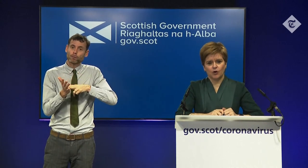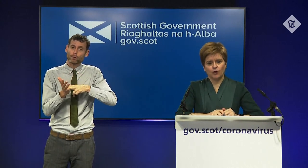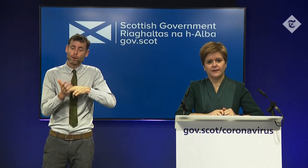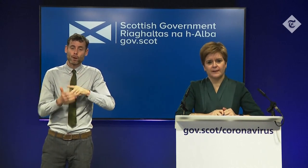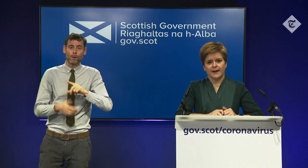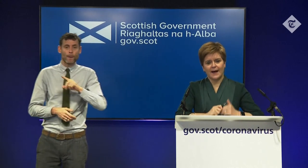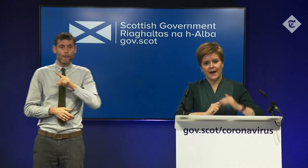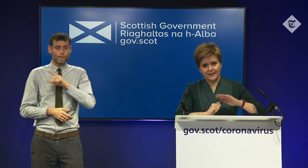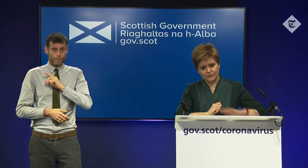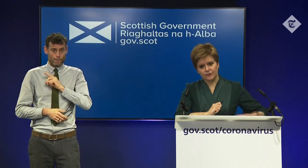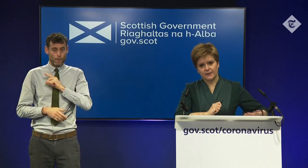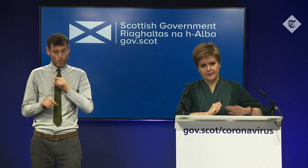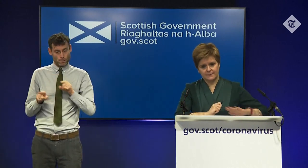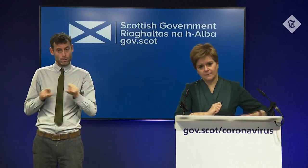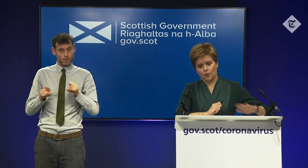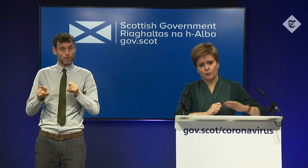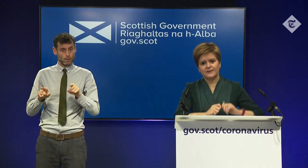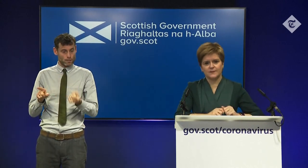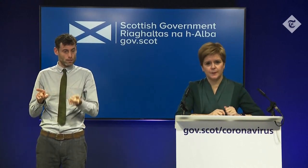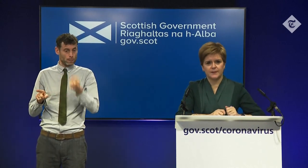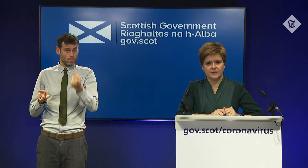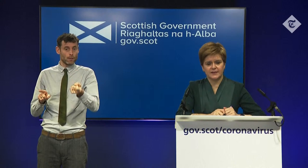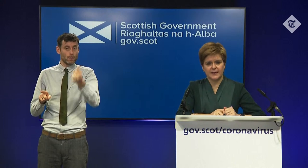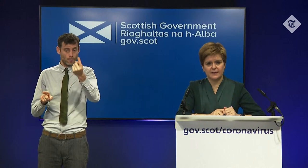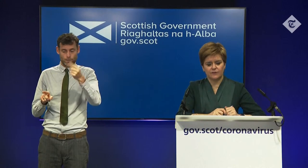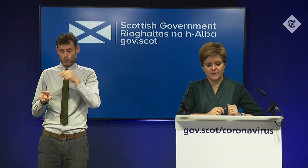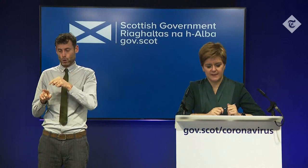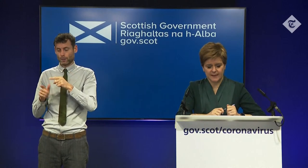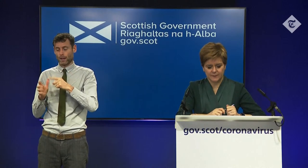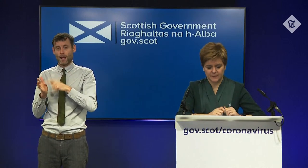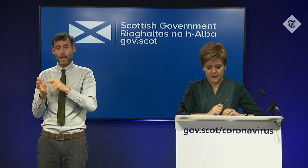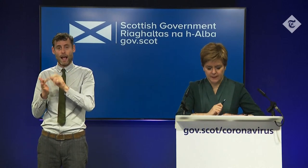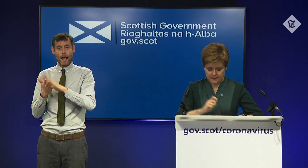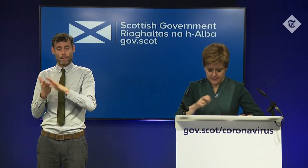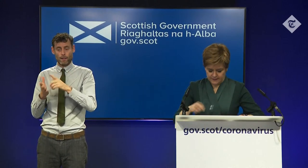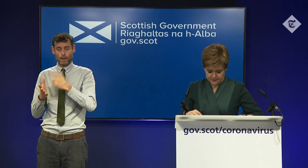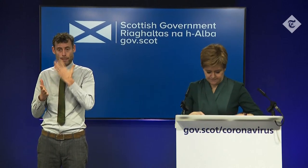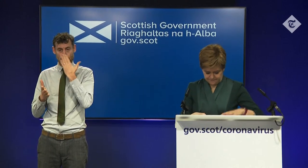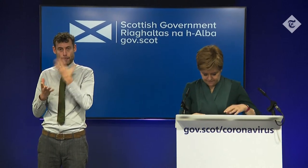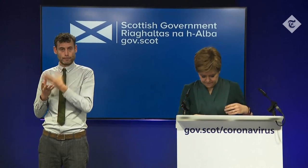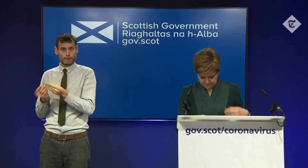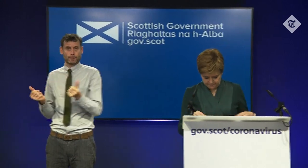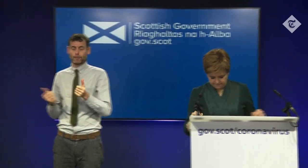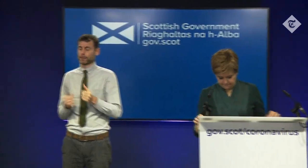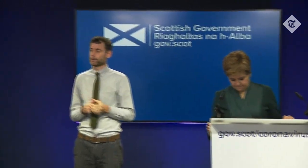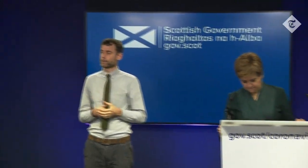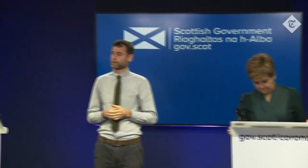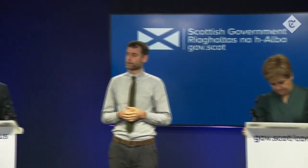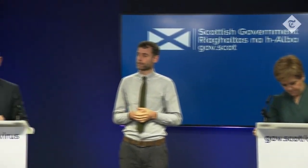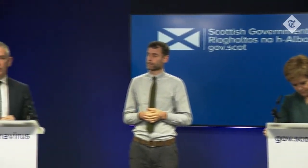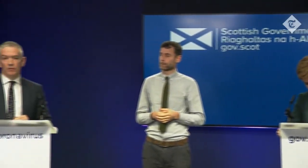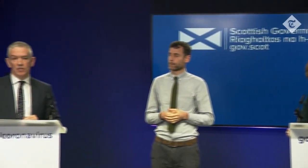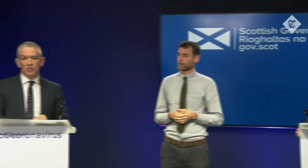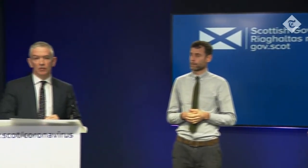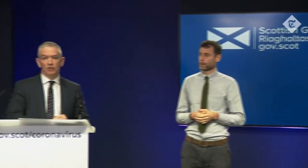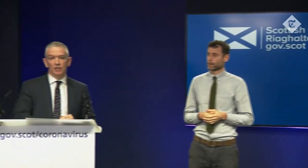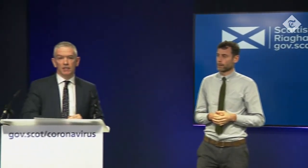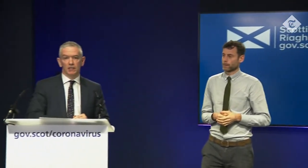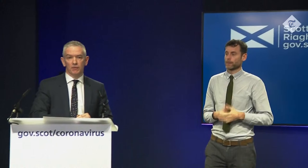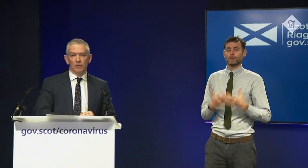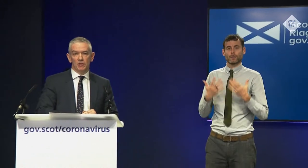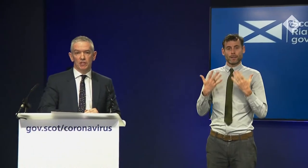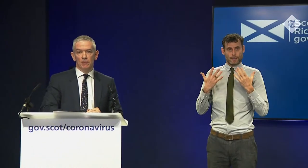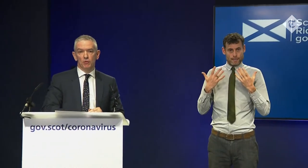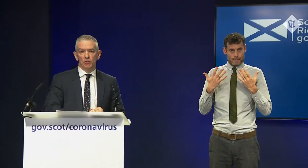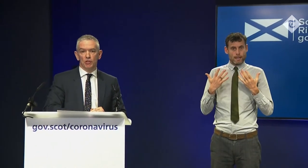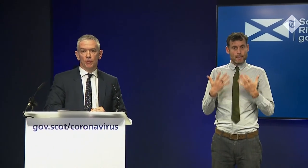that has been causing that has really almost disappeared in recent times. Gregor. Yeah, we're targeting a small number of S gene